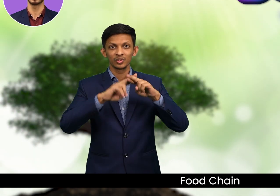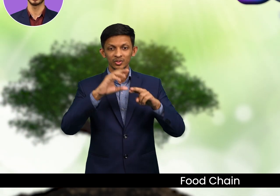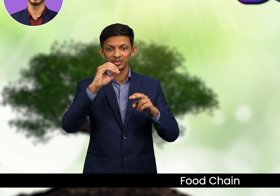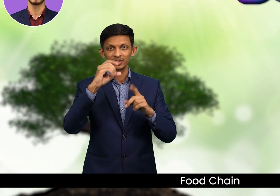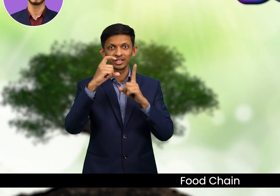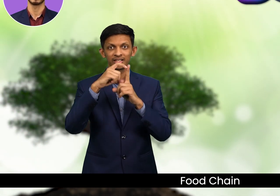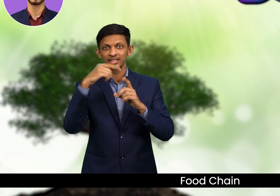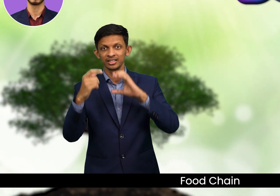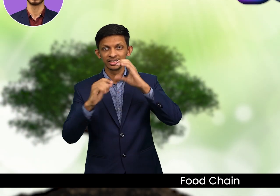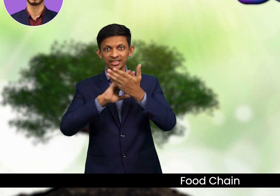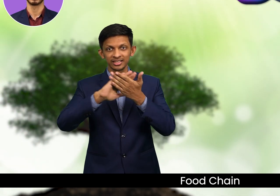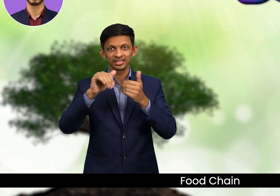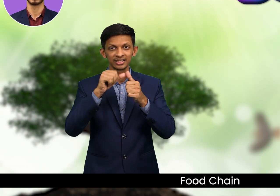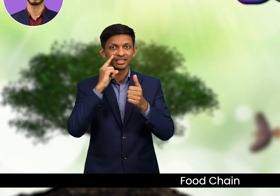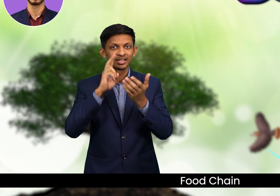food chain,